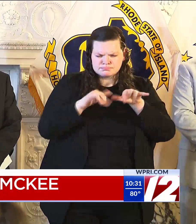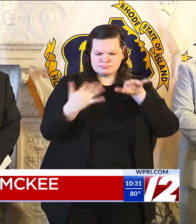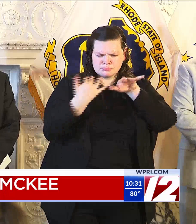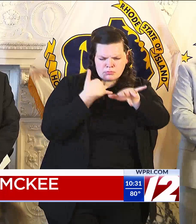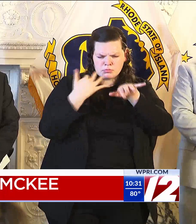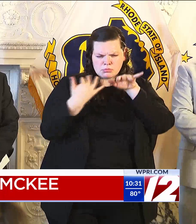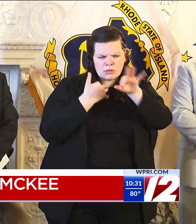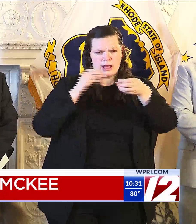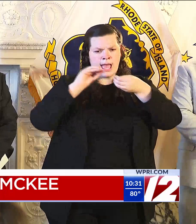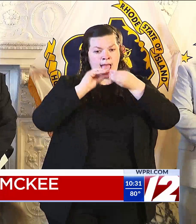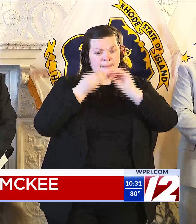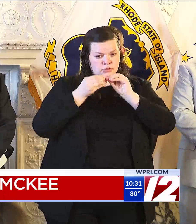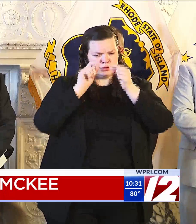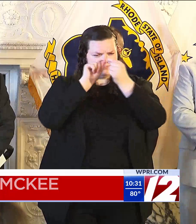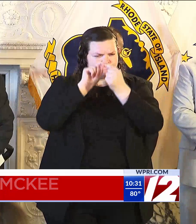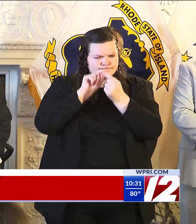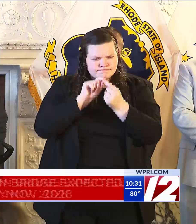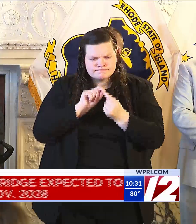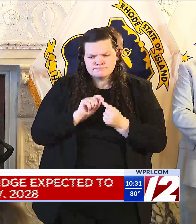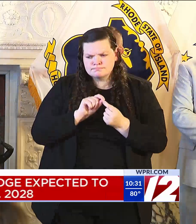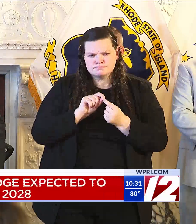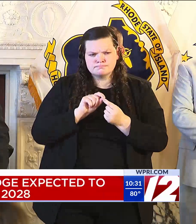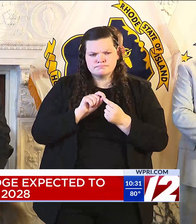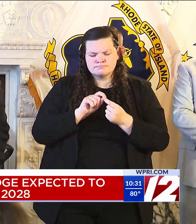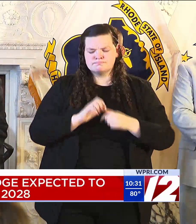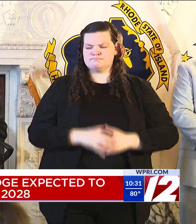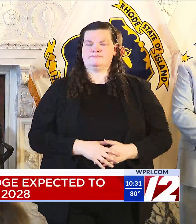that estimate came from.